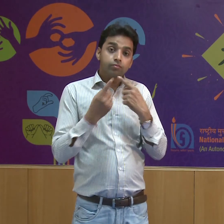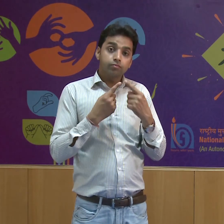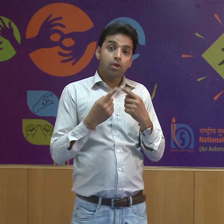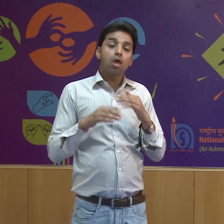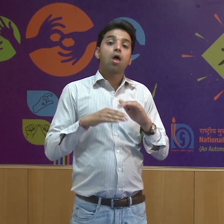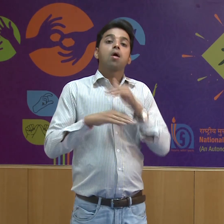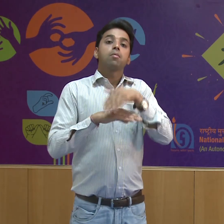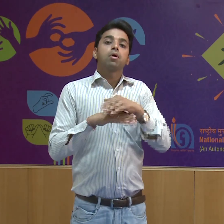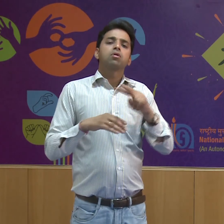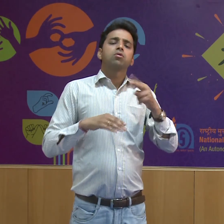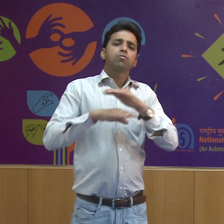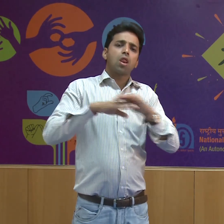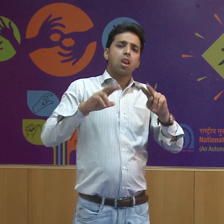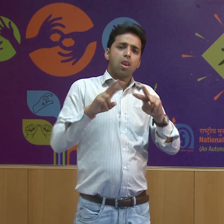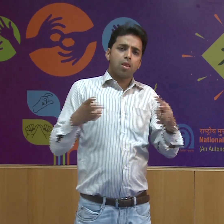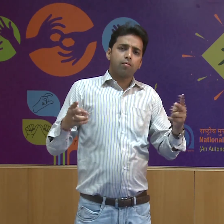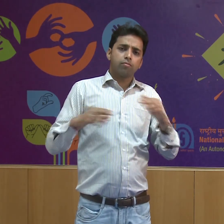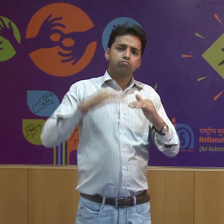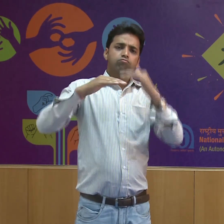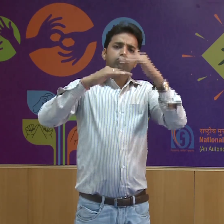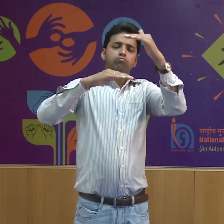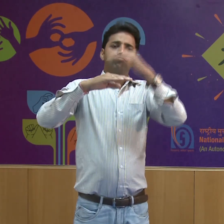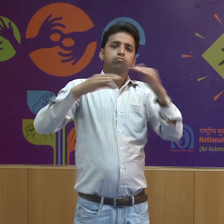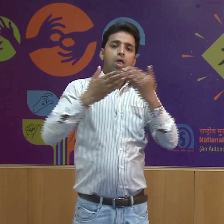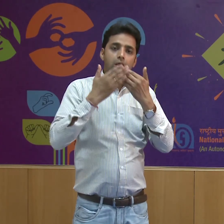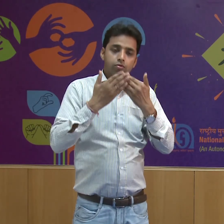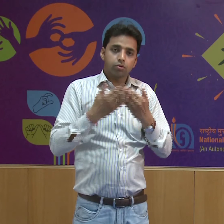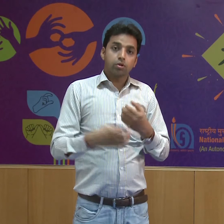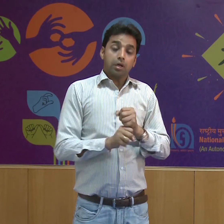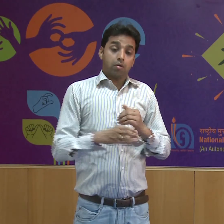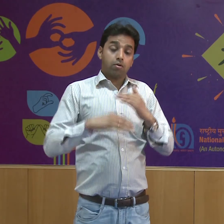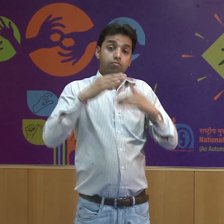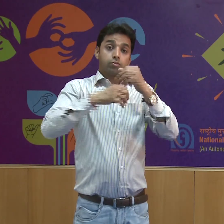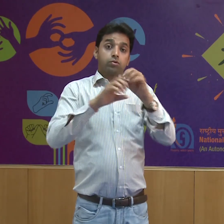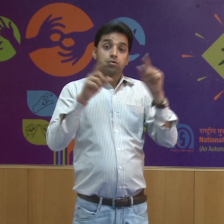the different level of education developed in the country after independence.